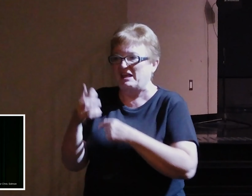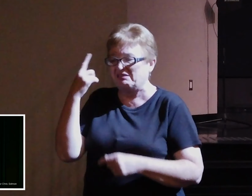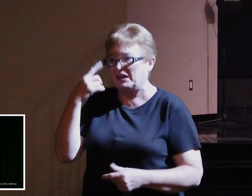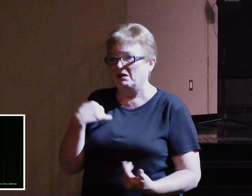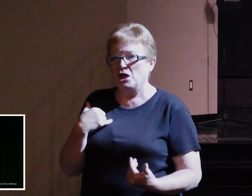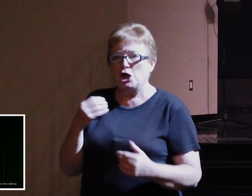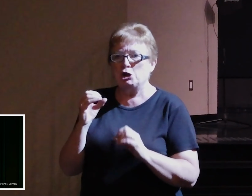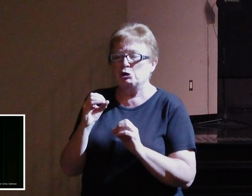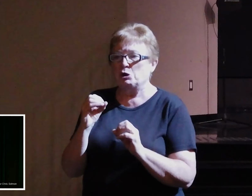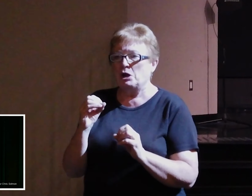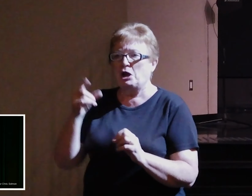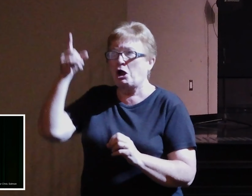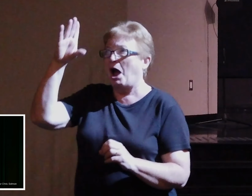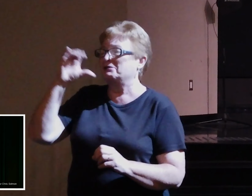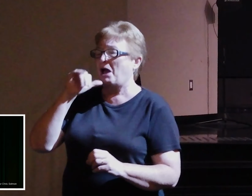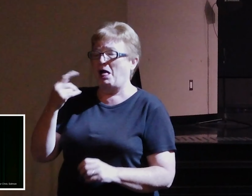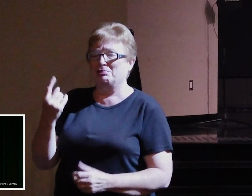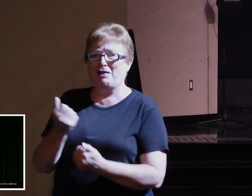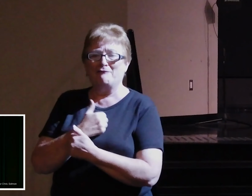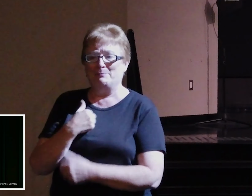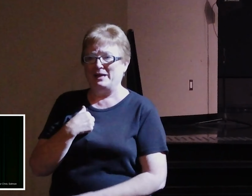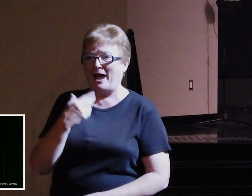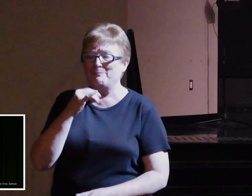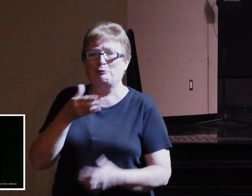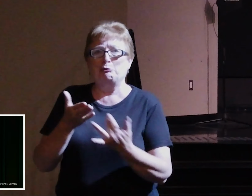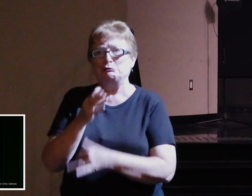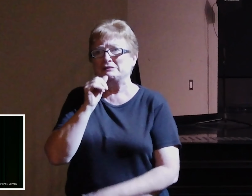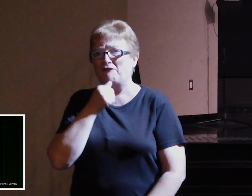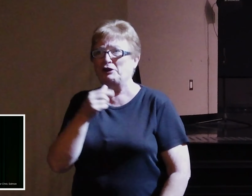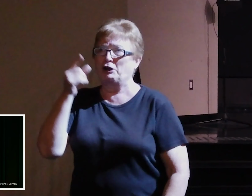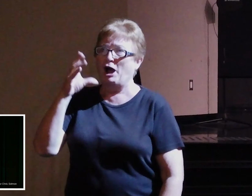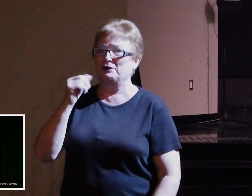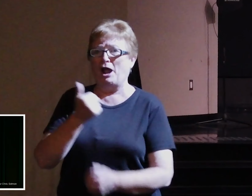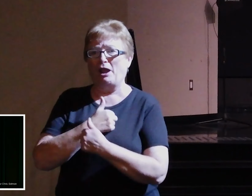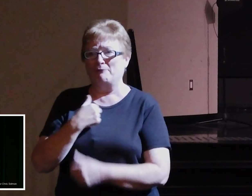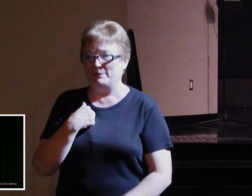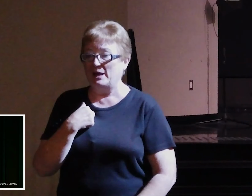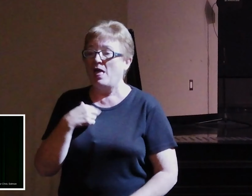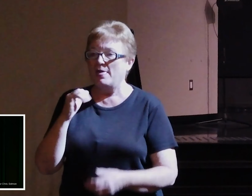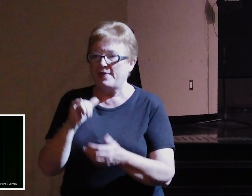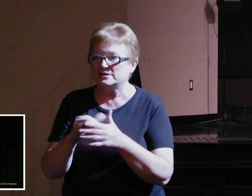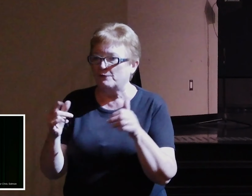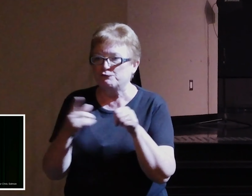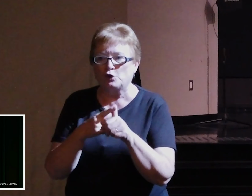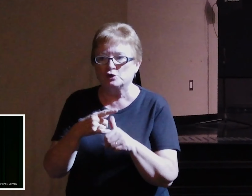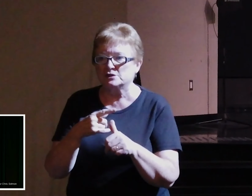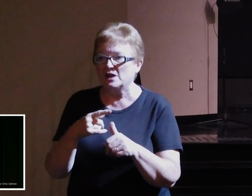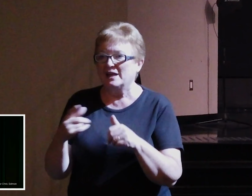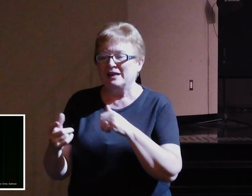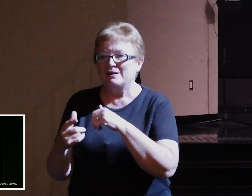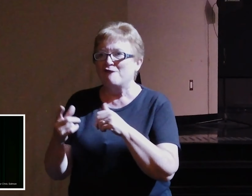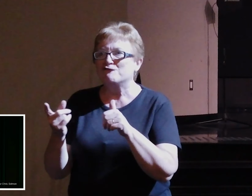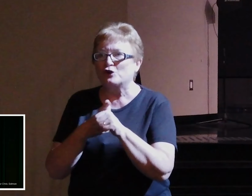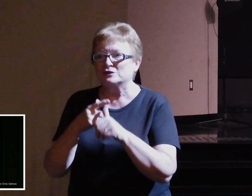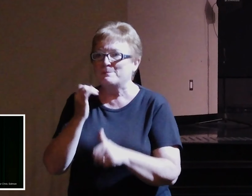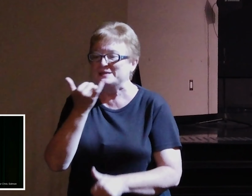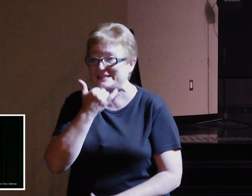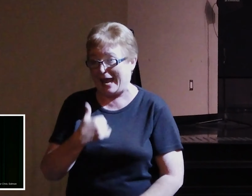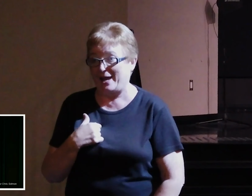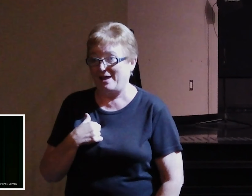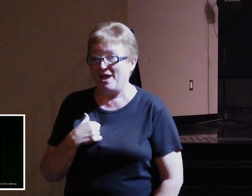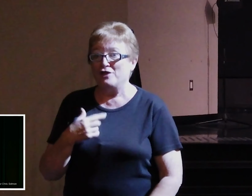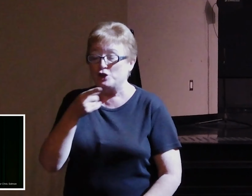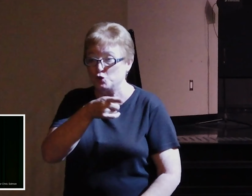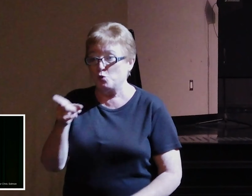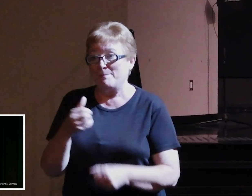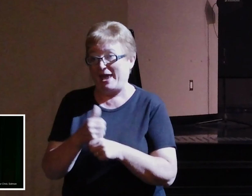think, God doesn't love me. To think this is happening because I made a mistake. God doesn't